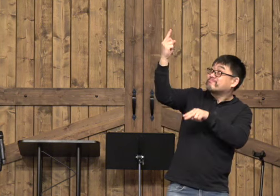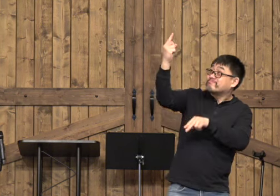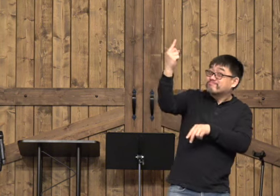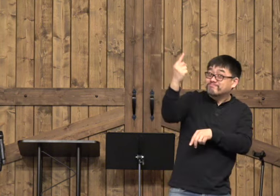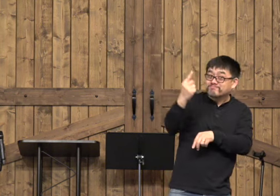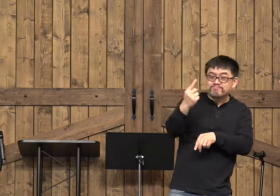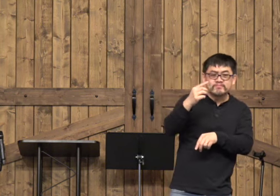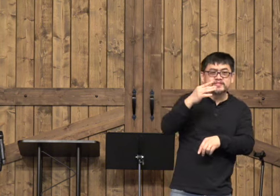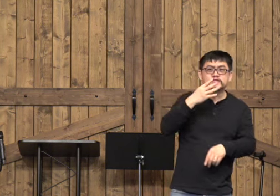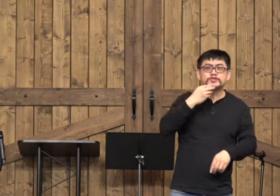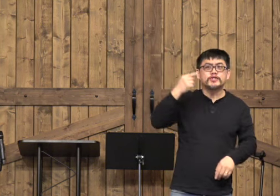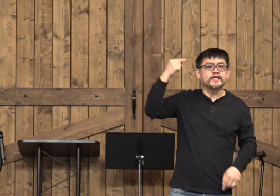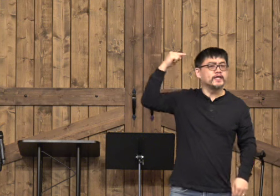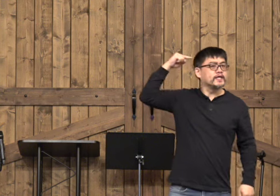Because he had come down from God.